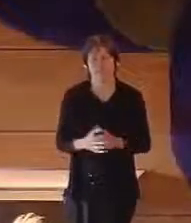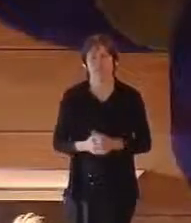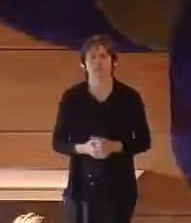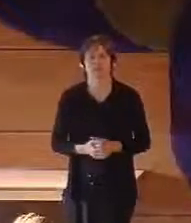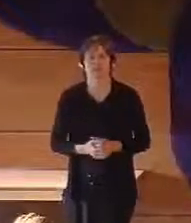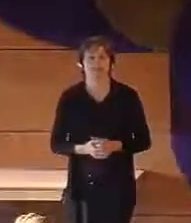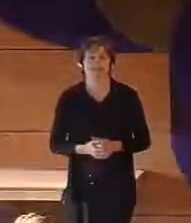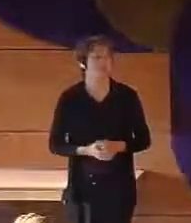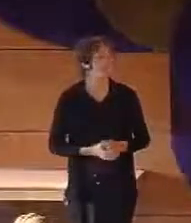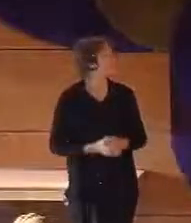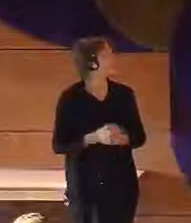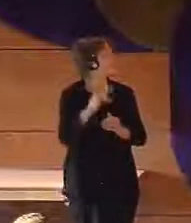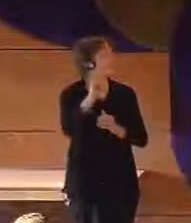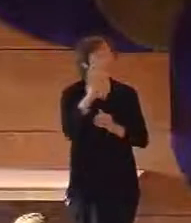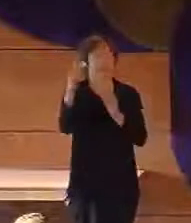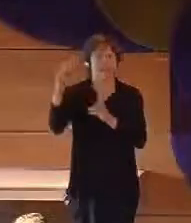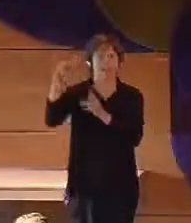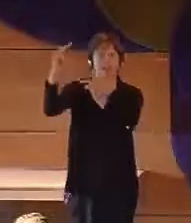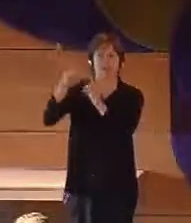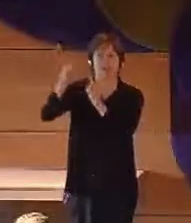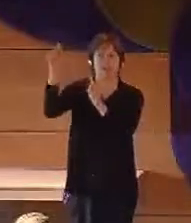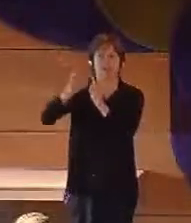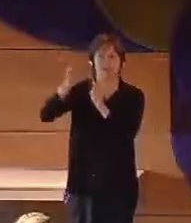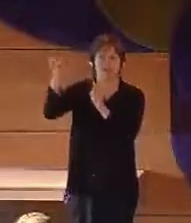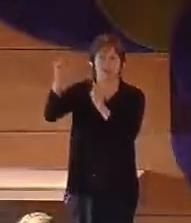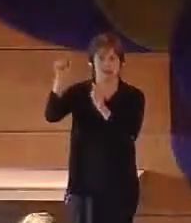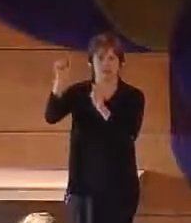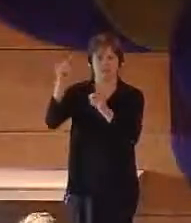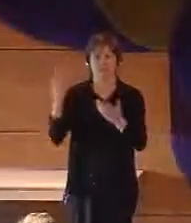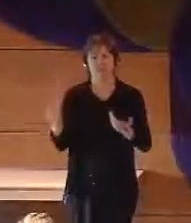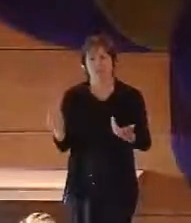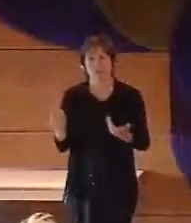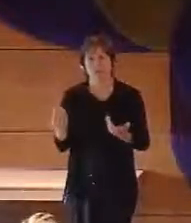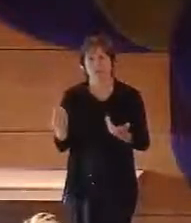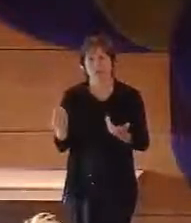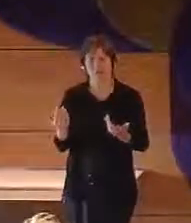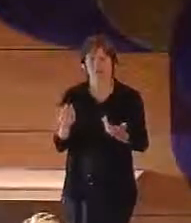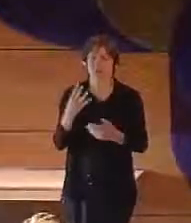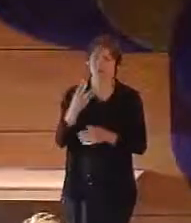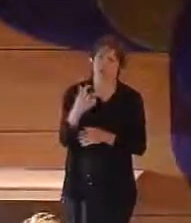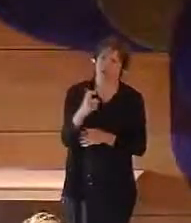adding about 20 to 30 centimeters to your height is puberty. So that is,